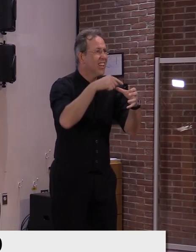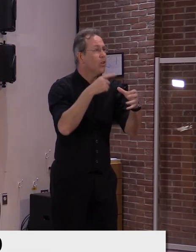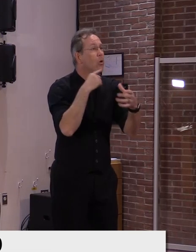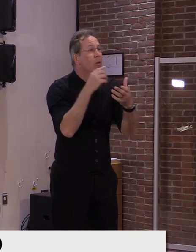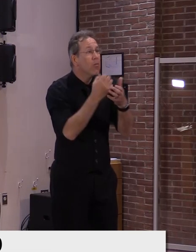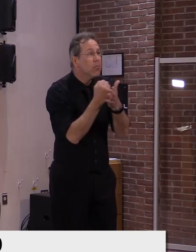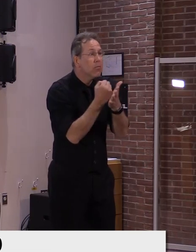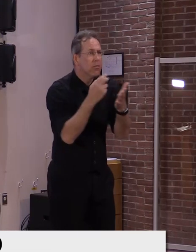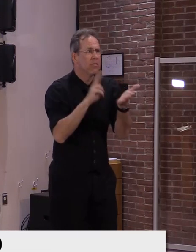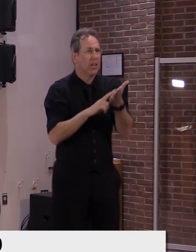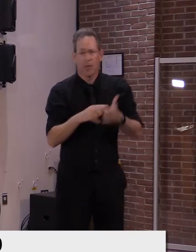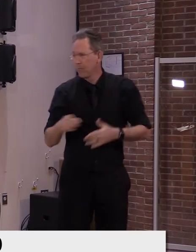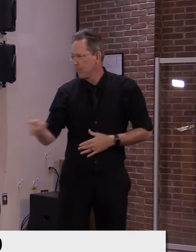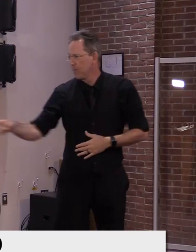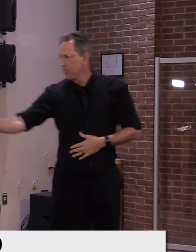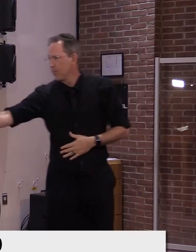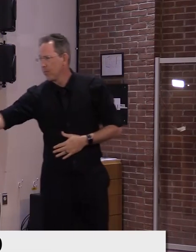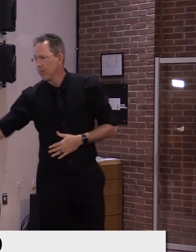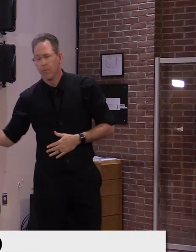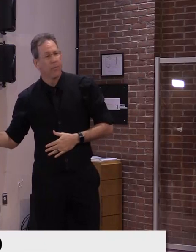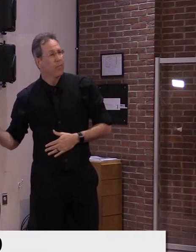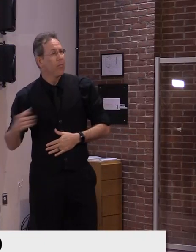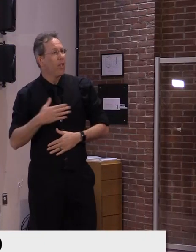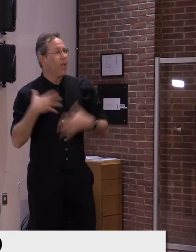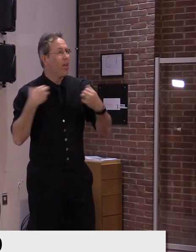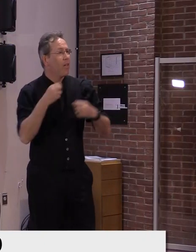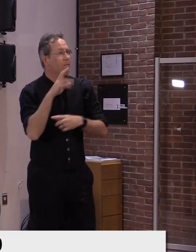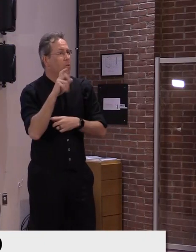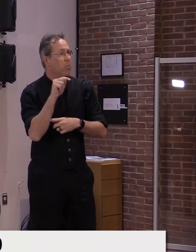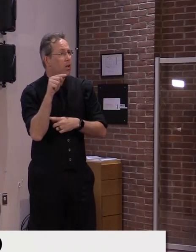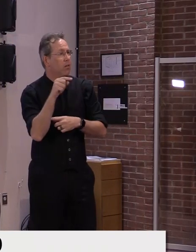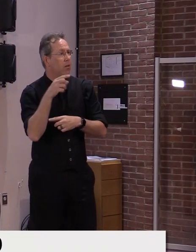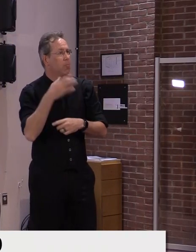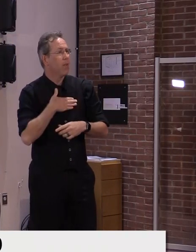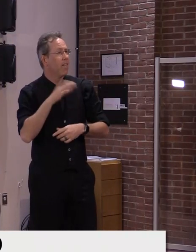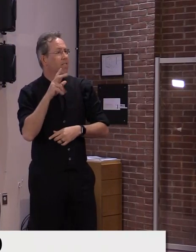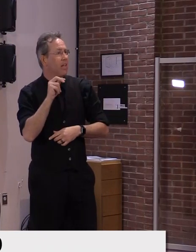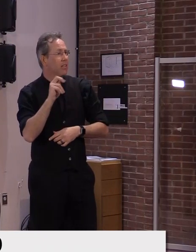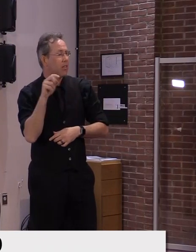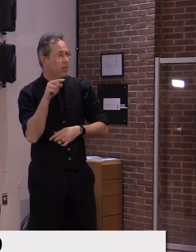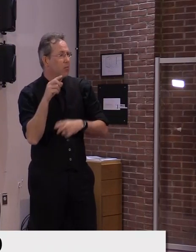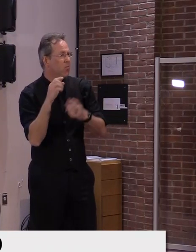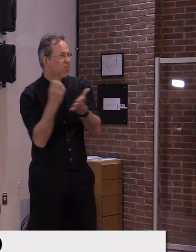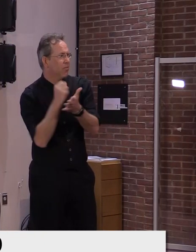healthvermont.gov/myvaccine. If you are unable to sign up online, you can call